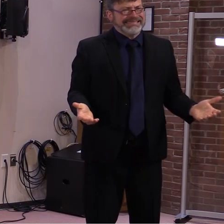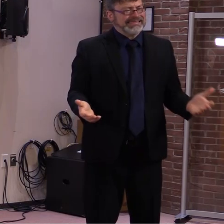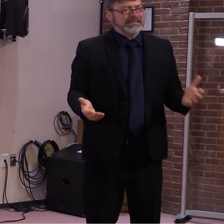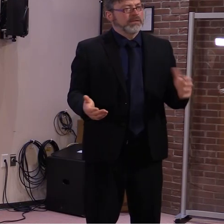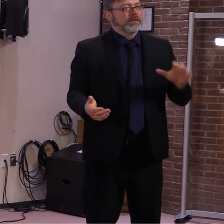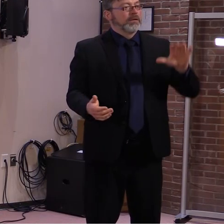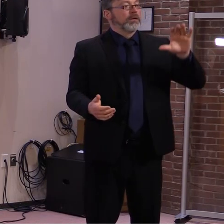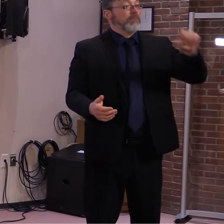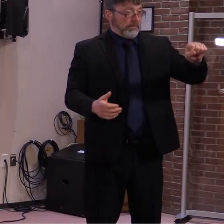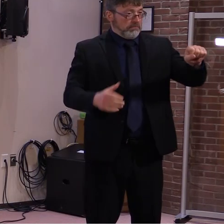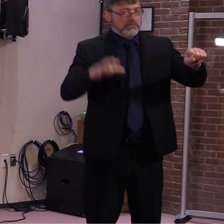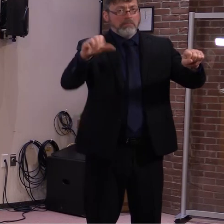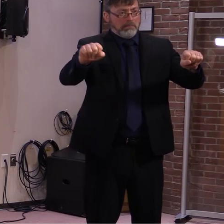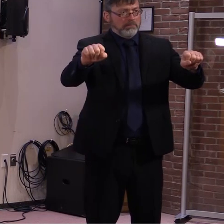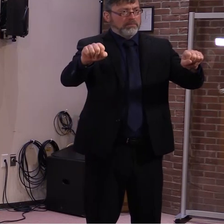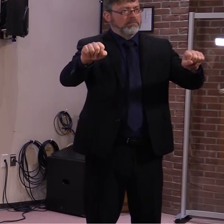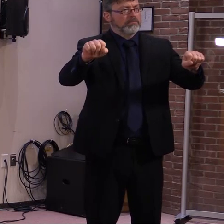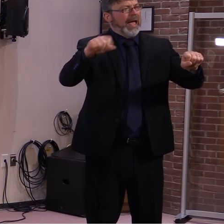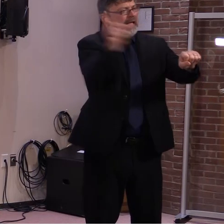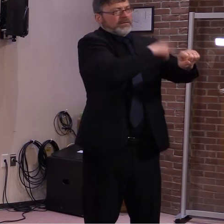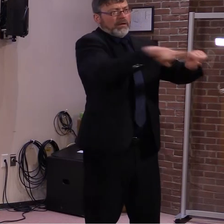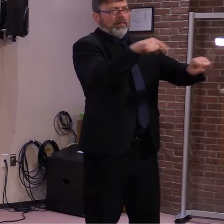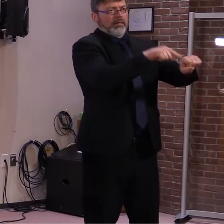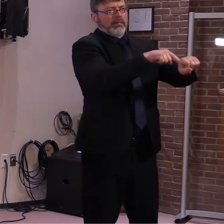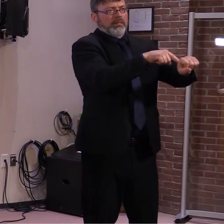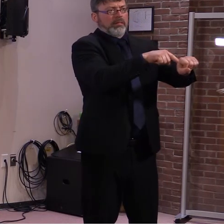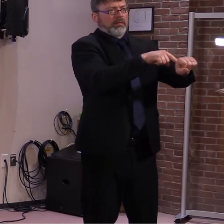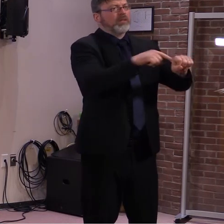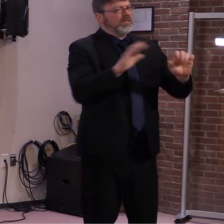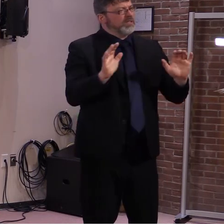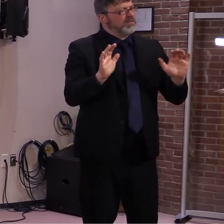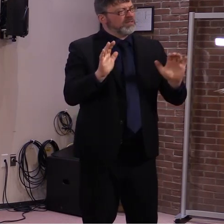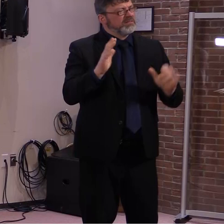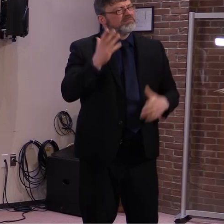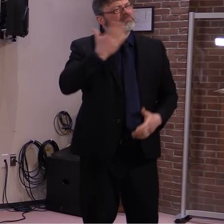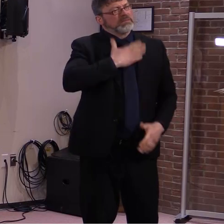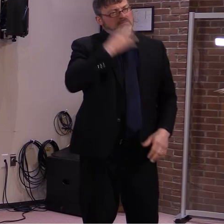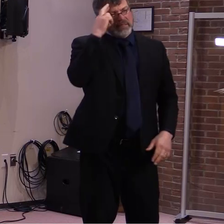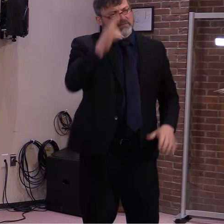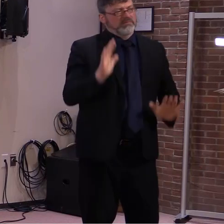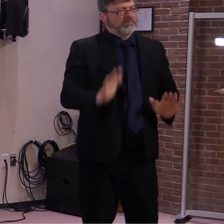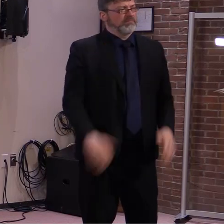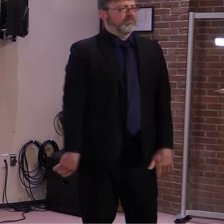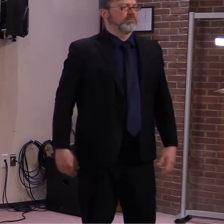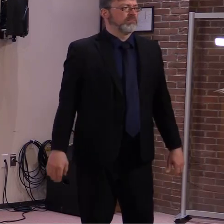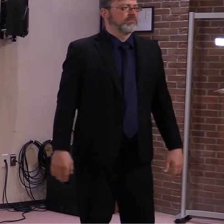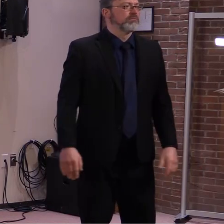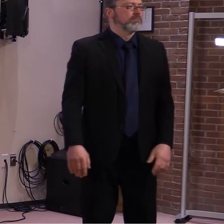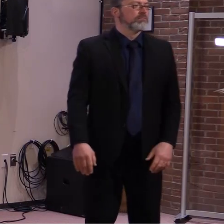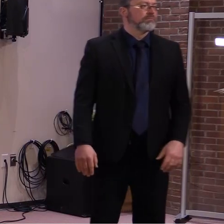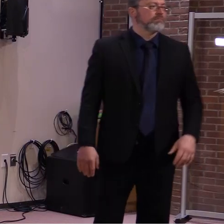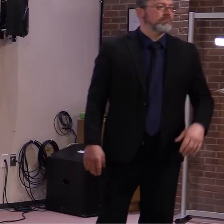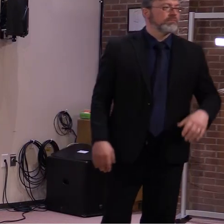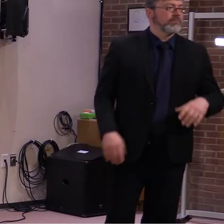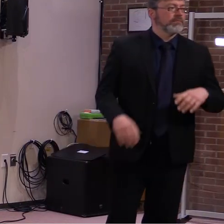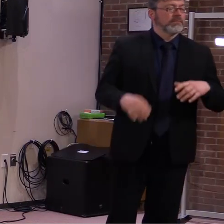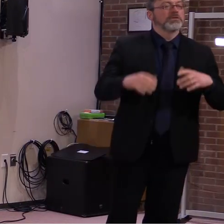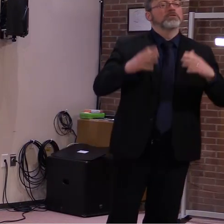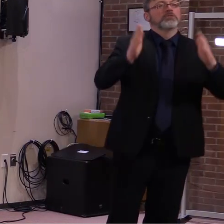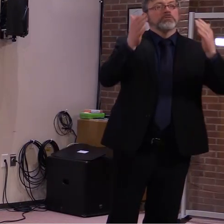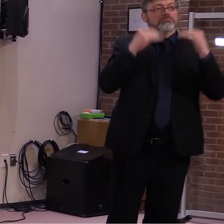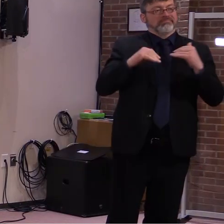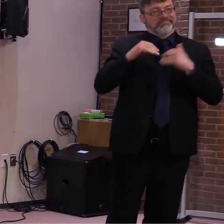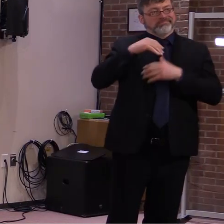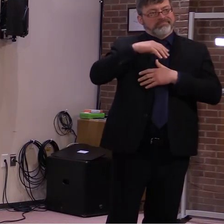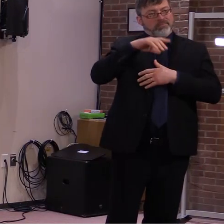Okay. One question maybe for Secretary French. Massachusetts today recommended that schools not hold proms this